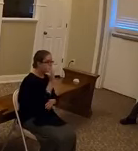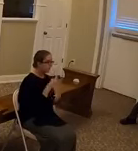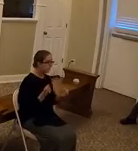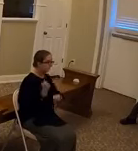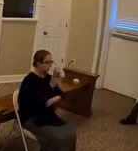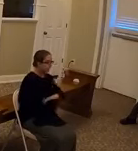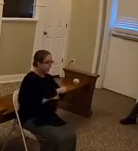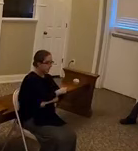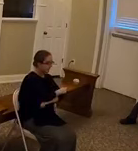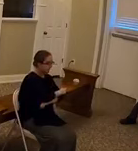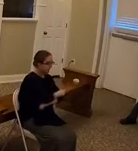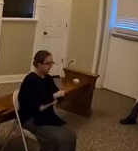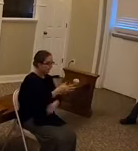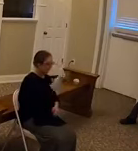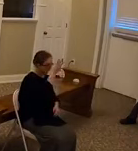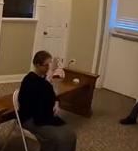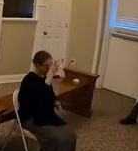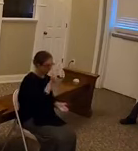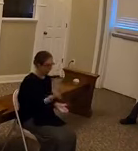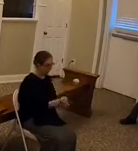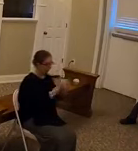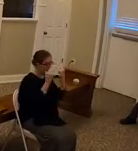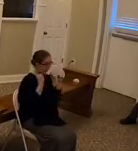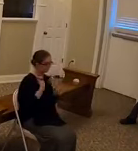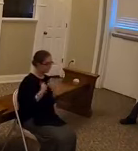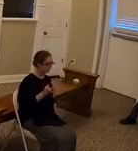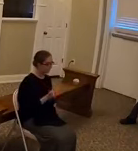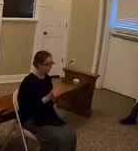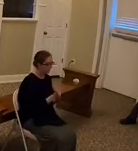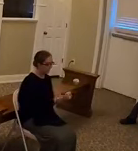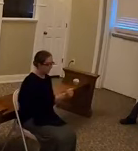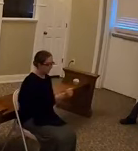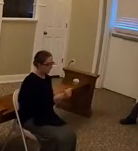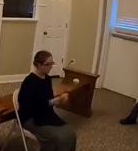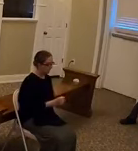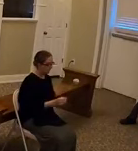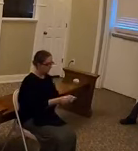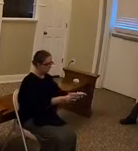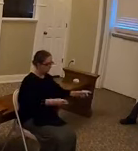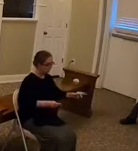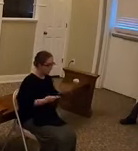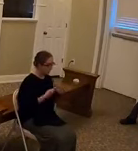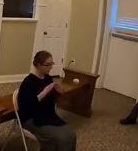every day, his dad would help him get dressed and lead him down to this certain spot in the